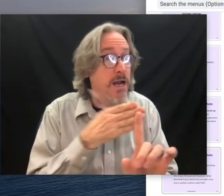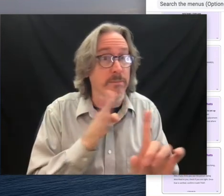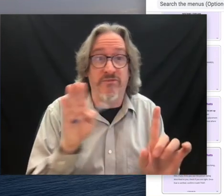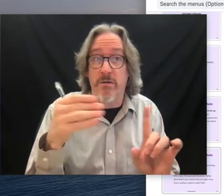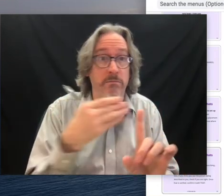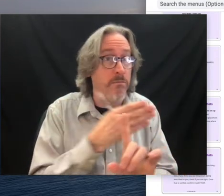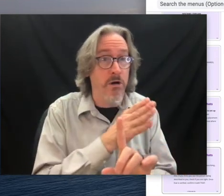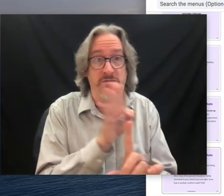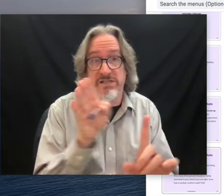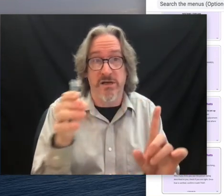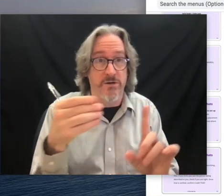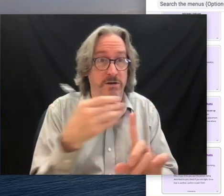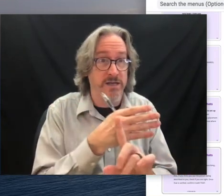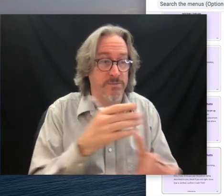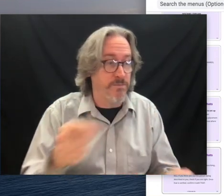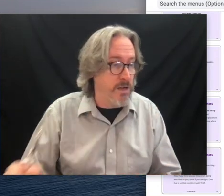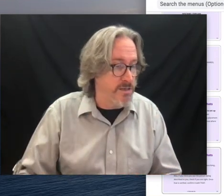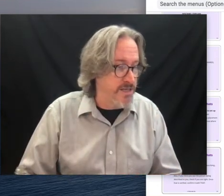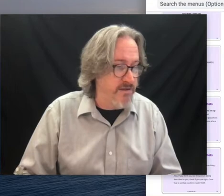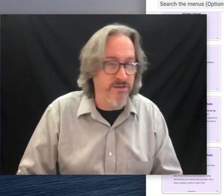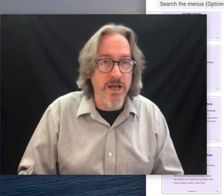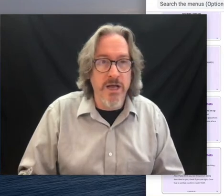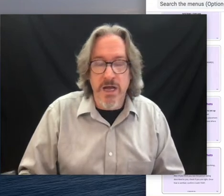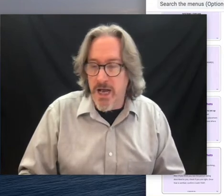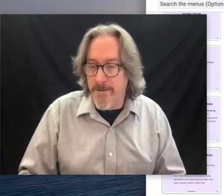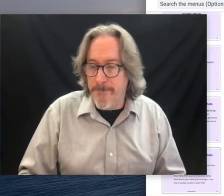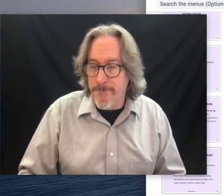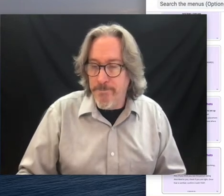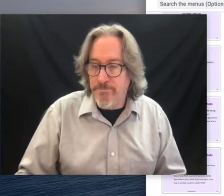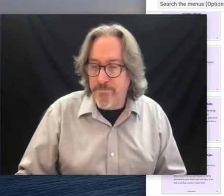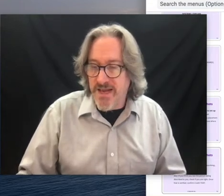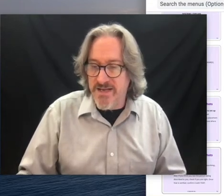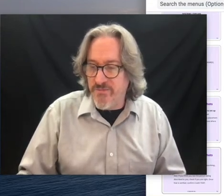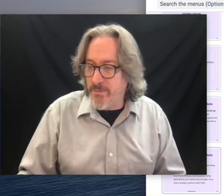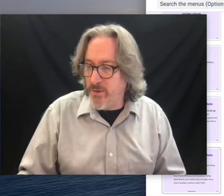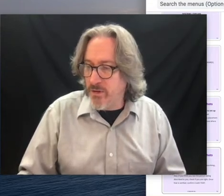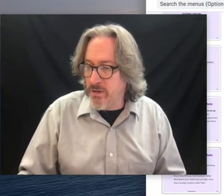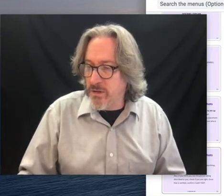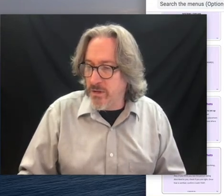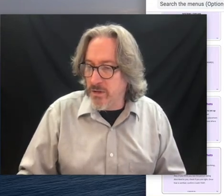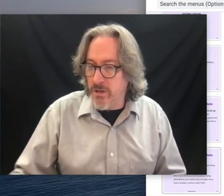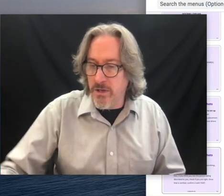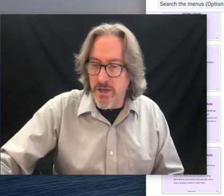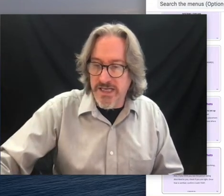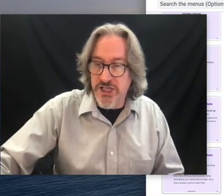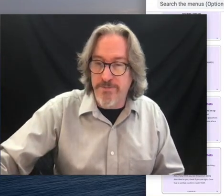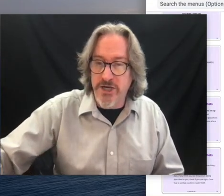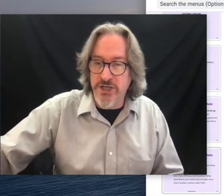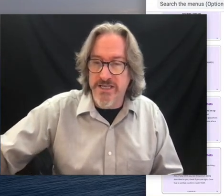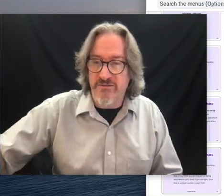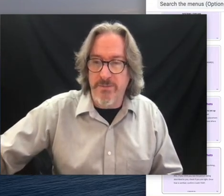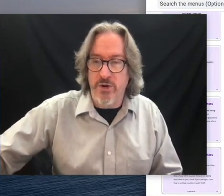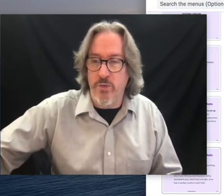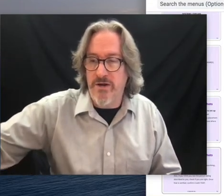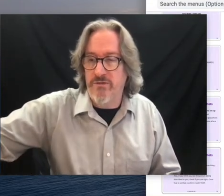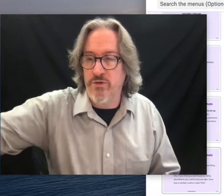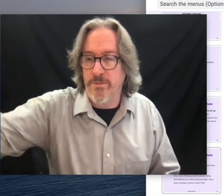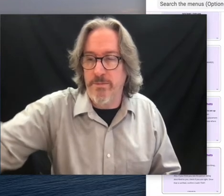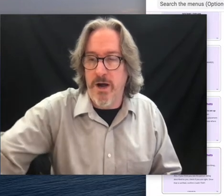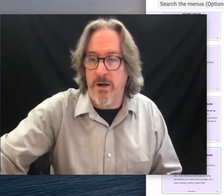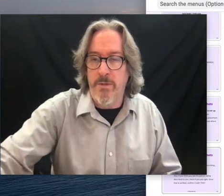going to pick it up from all this other stuff. And deaf people, especially deaf people who